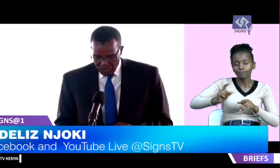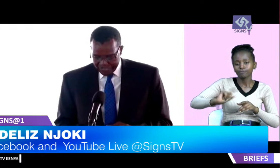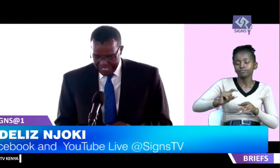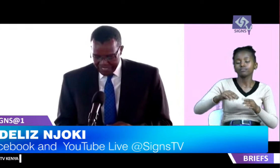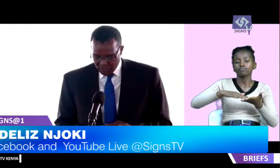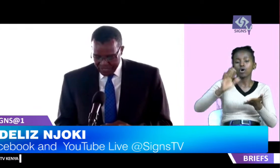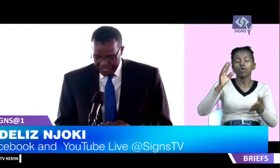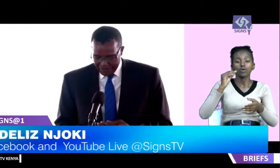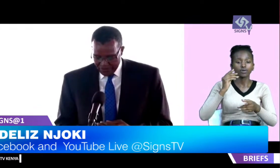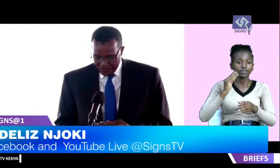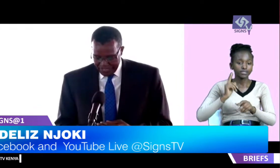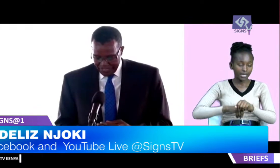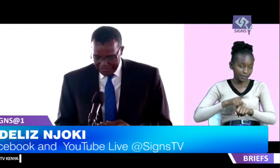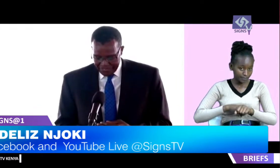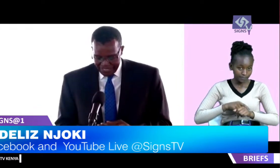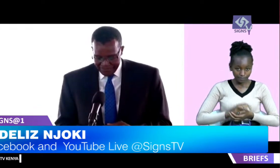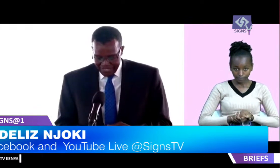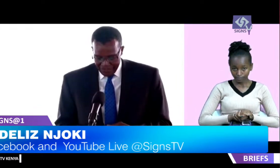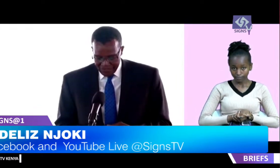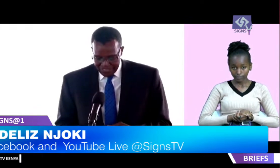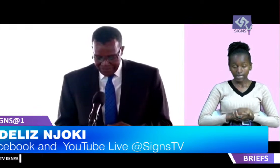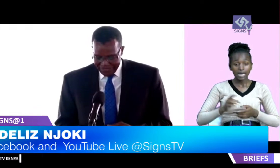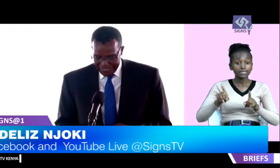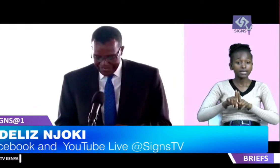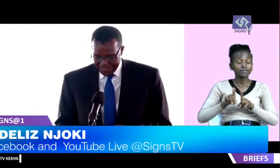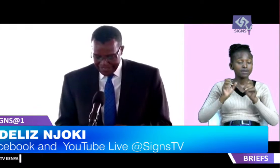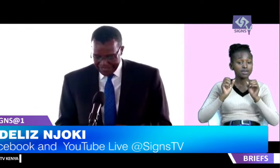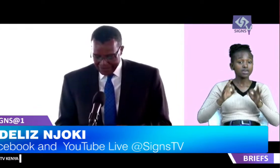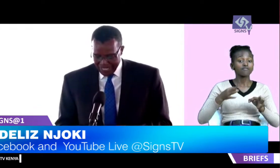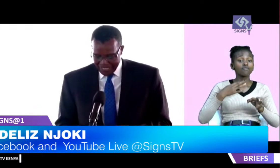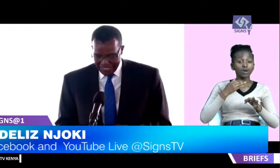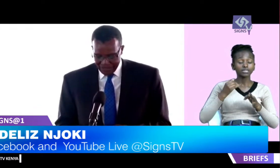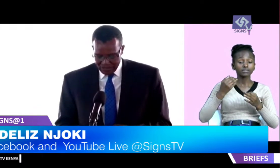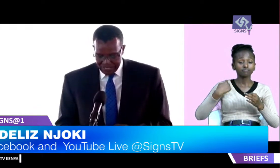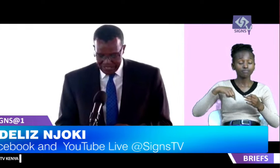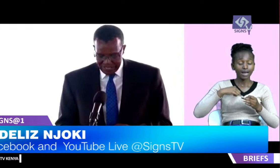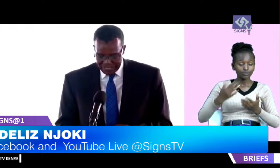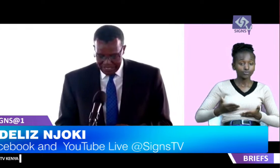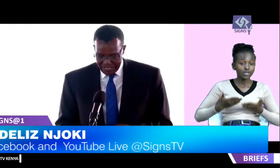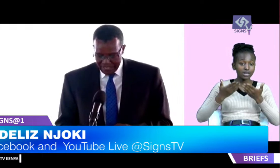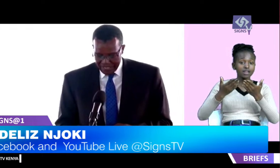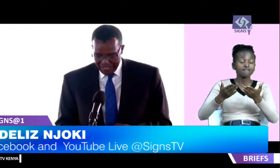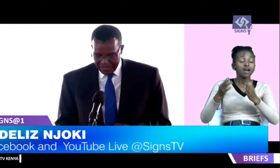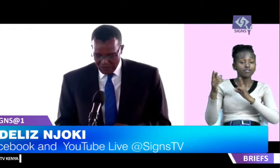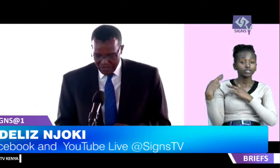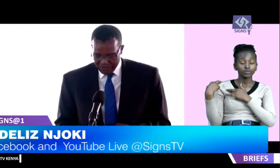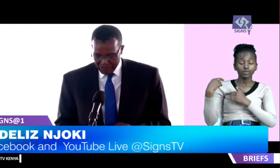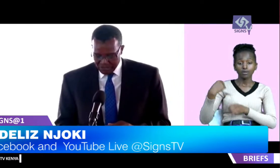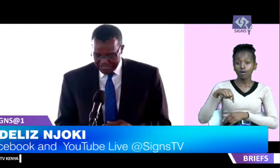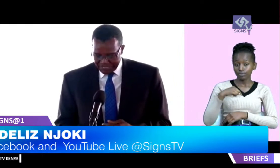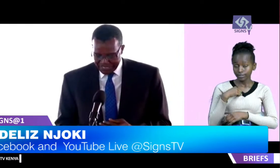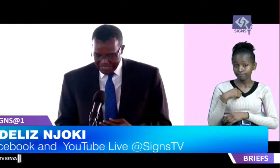Your Excellency, to enable it to deliver on its mandate, the team carried out one of the most